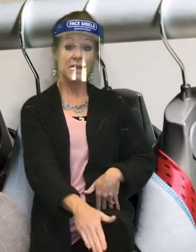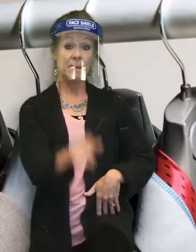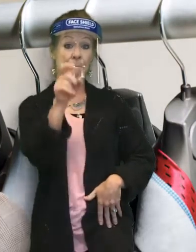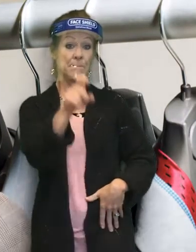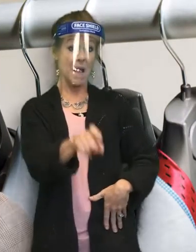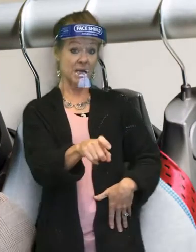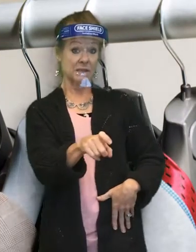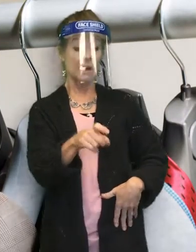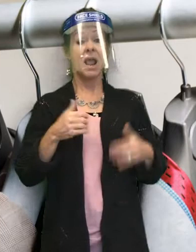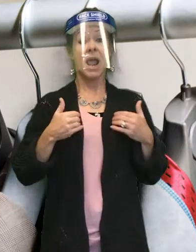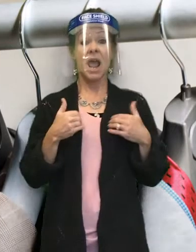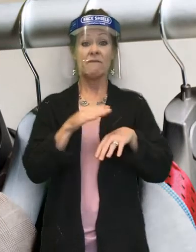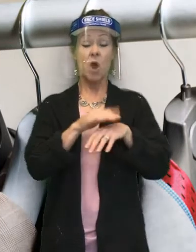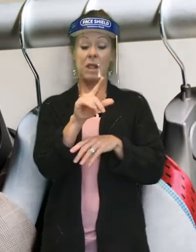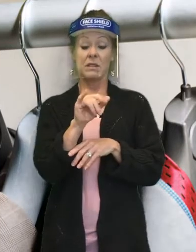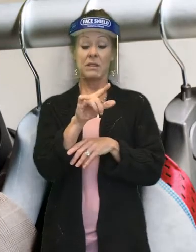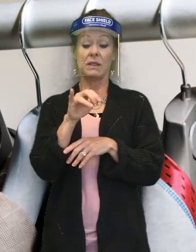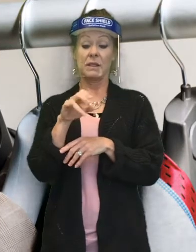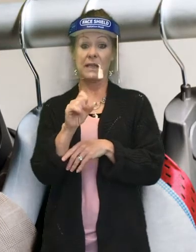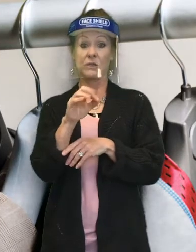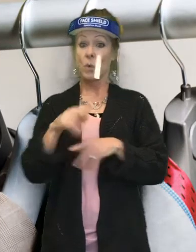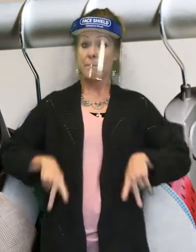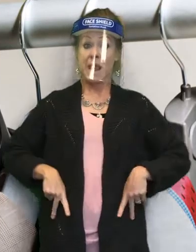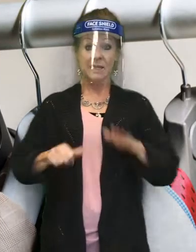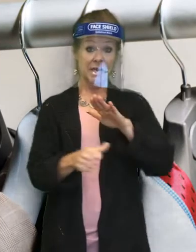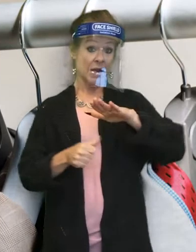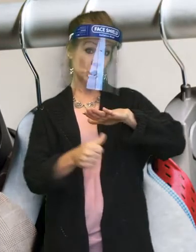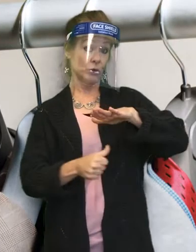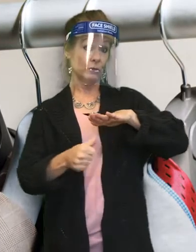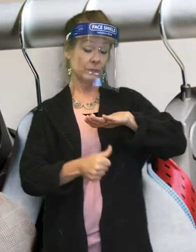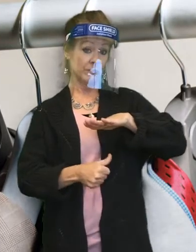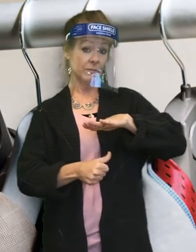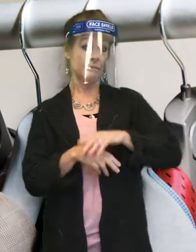with leggings or pants underneath.